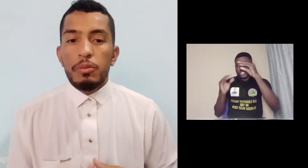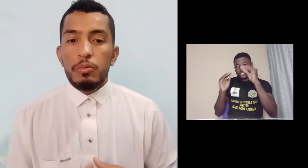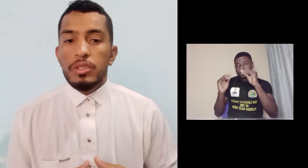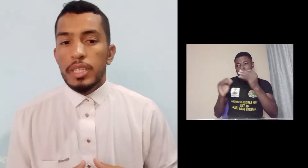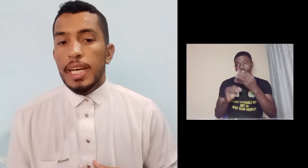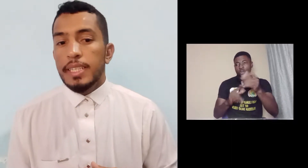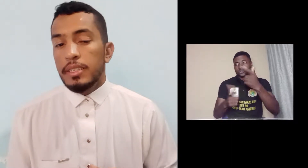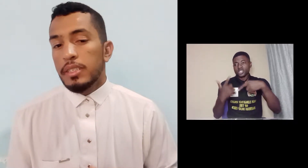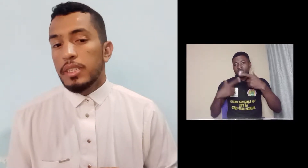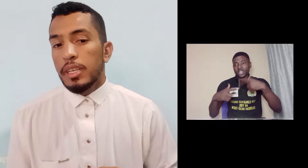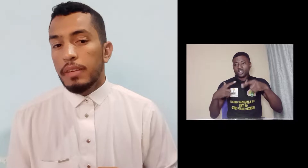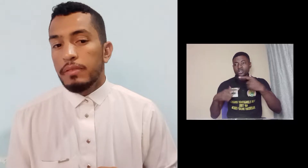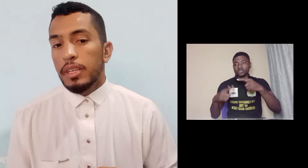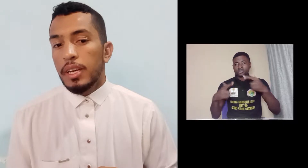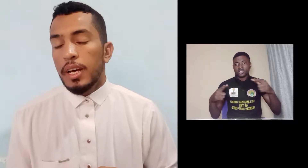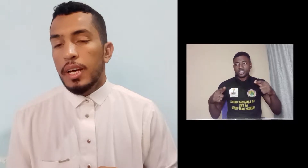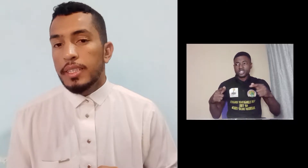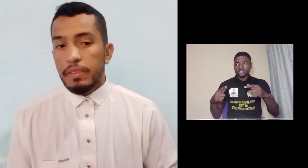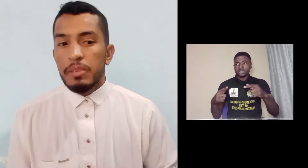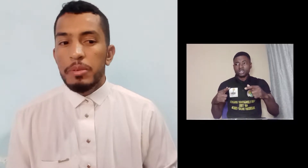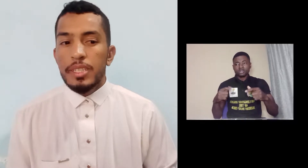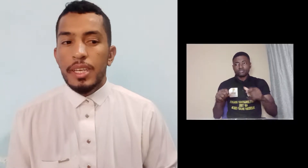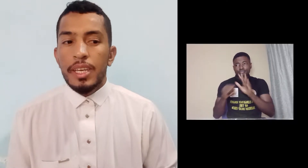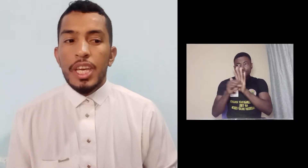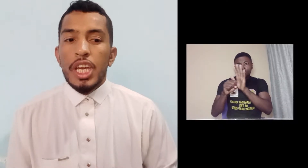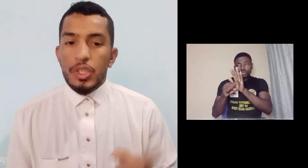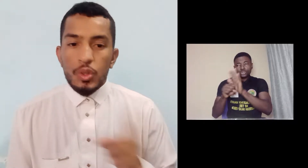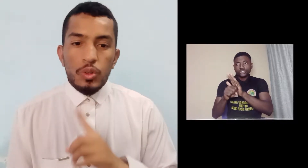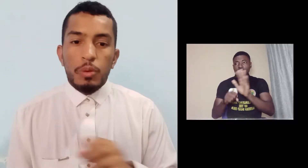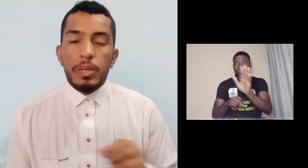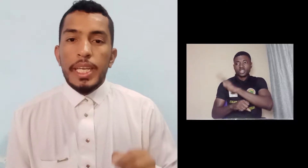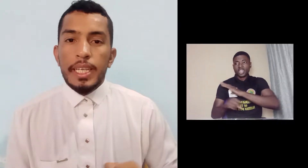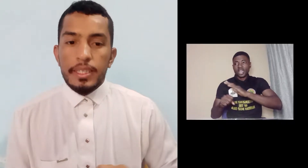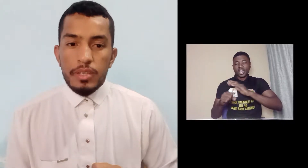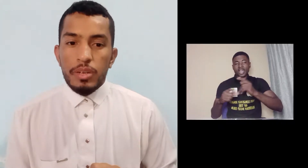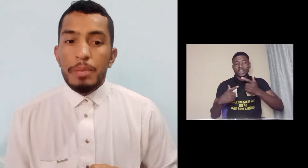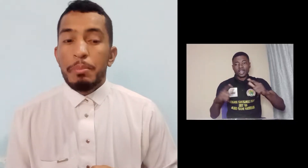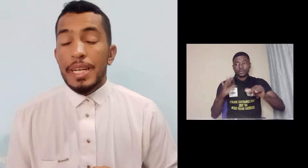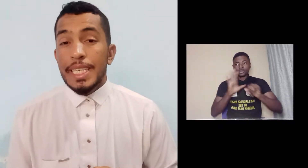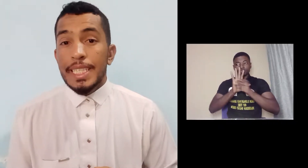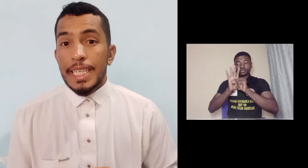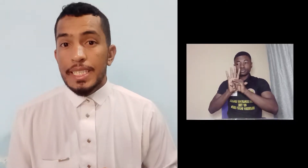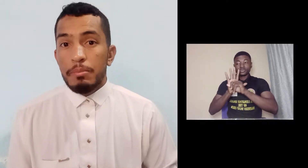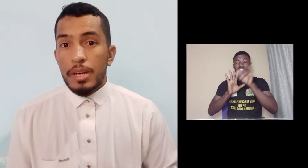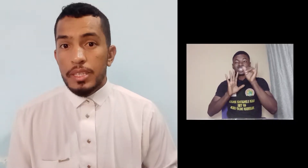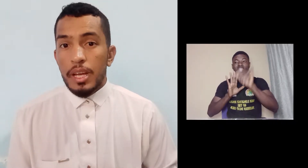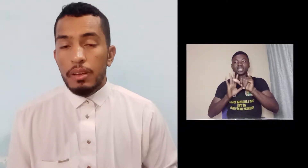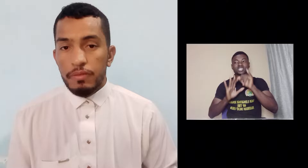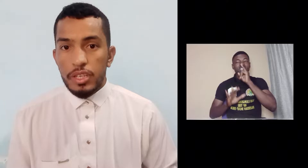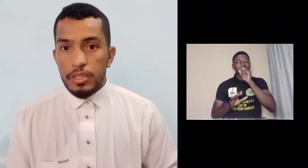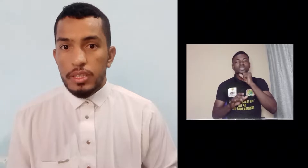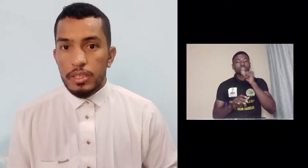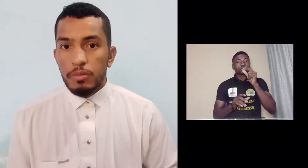the linguistic identity of the deaf community is not only necessary, but it is a matter of justice, we